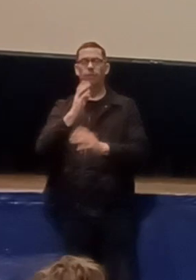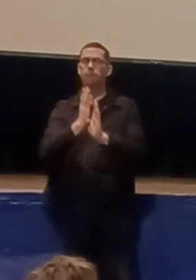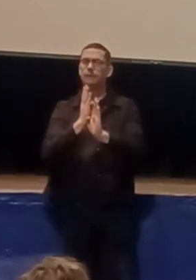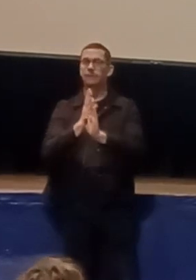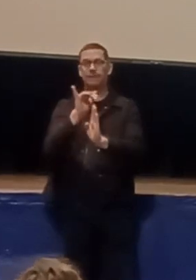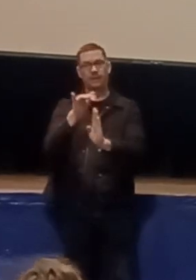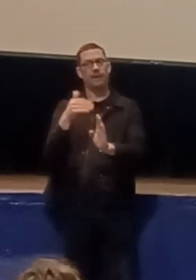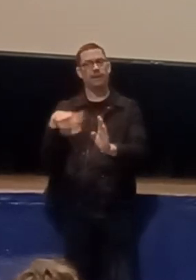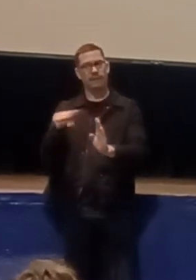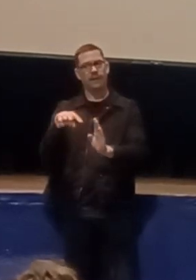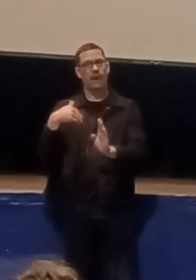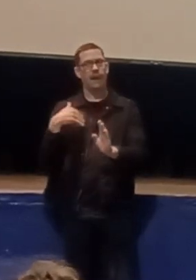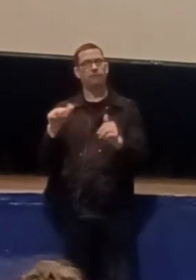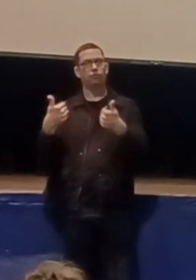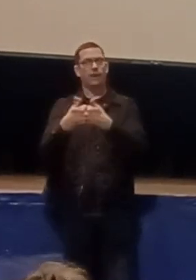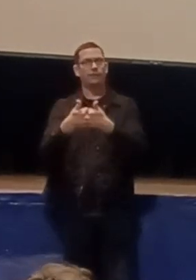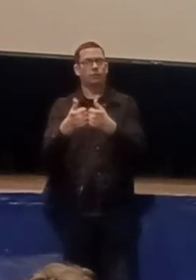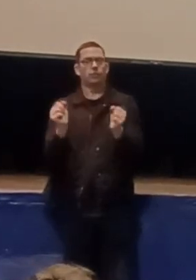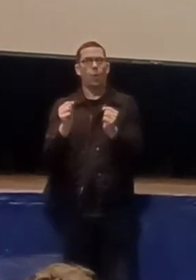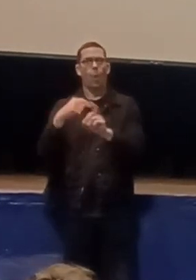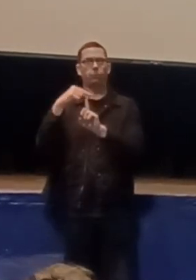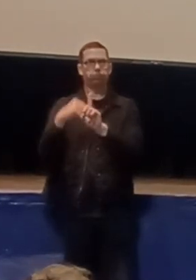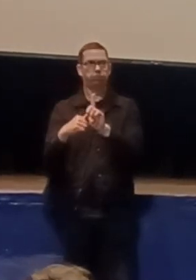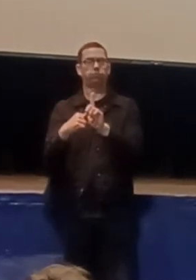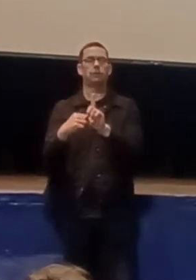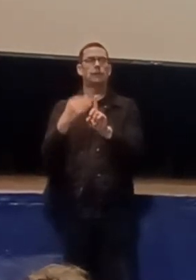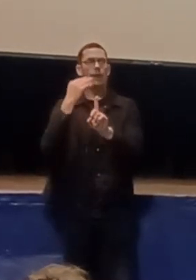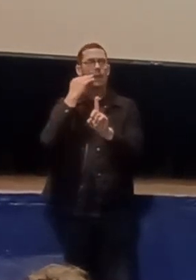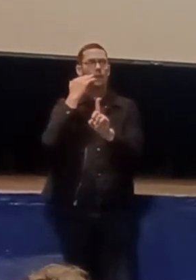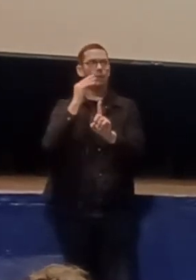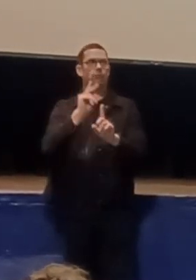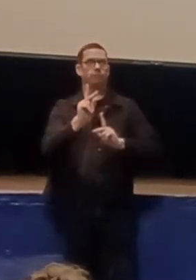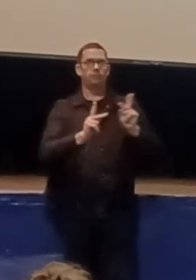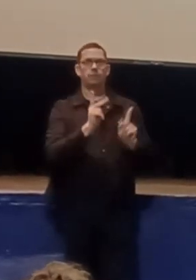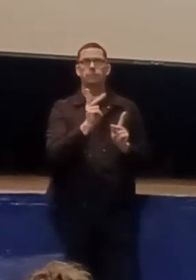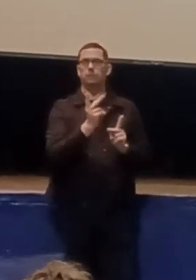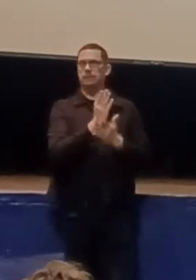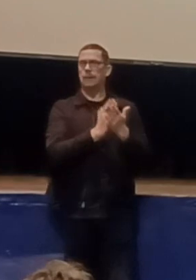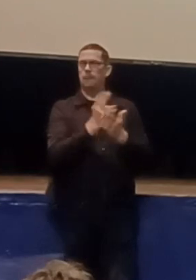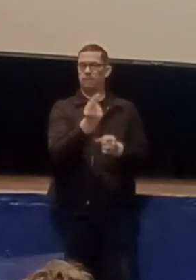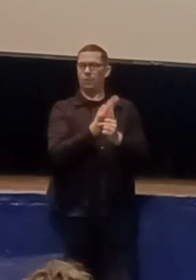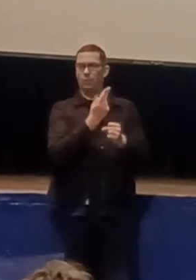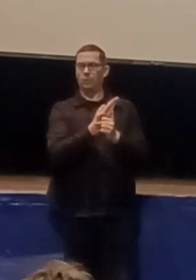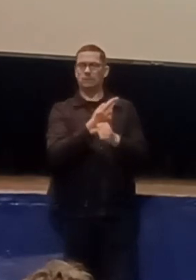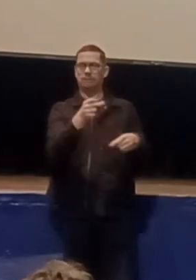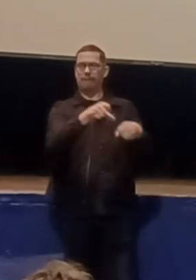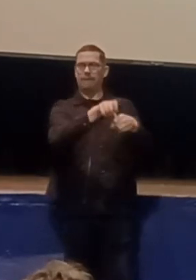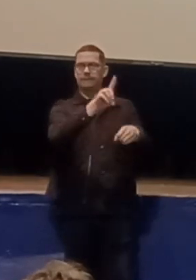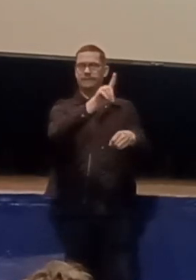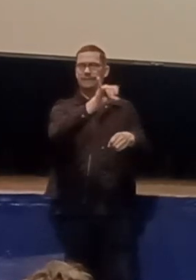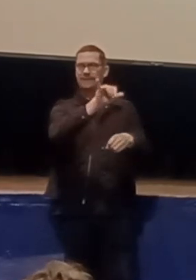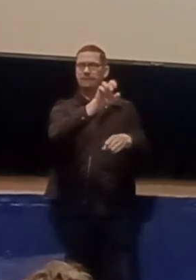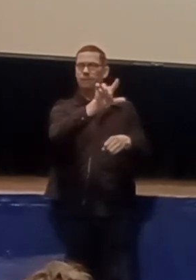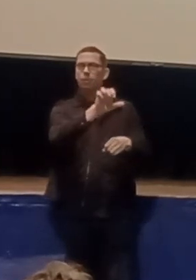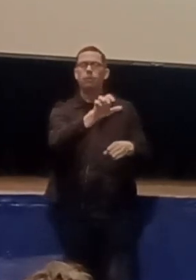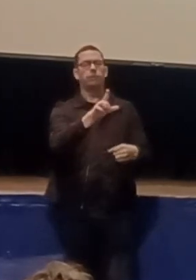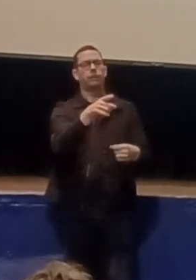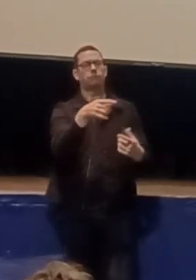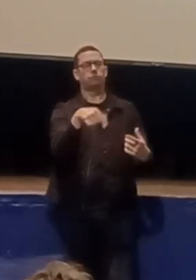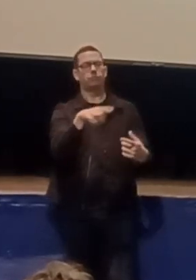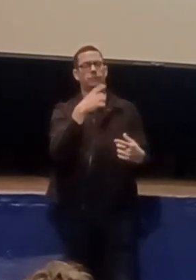super cold conditions. I know folks who operate other fleets that use diesel will have experience with this.